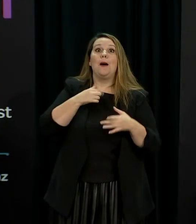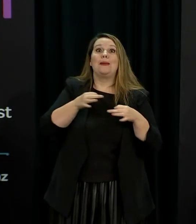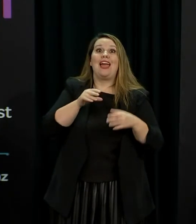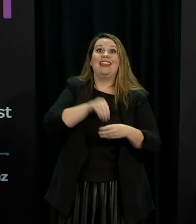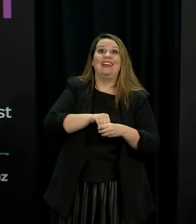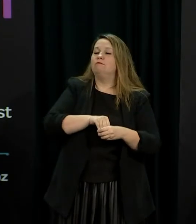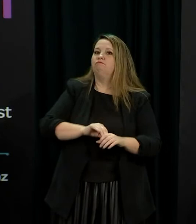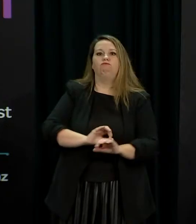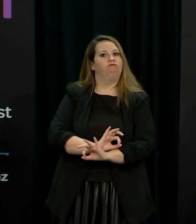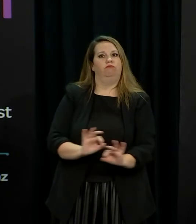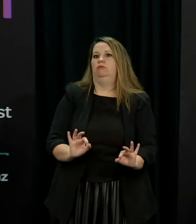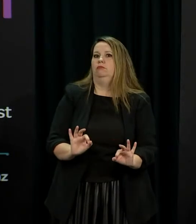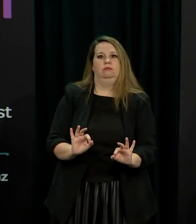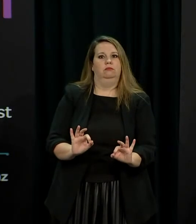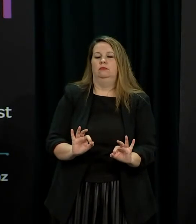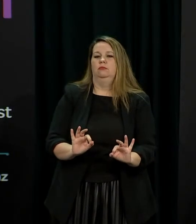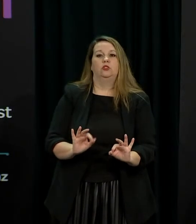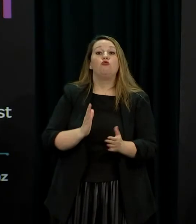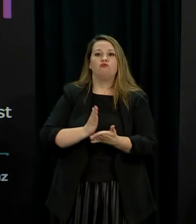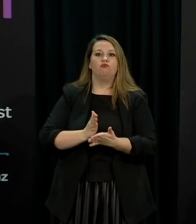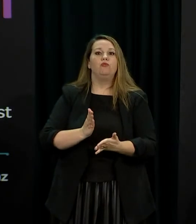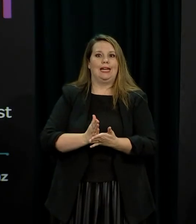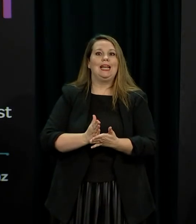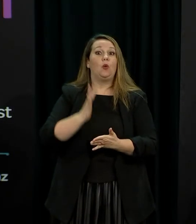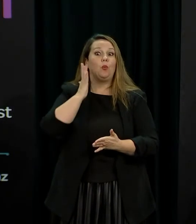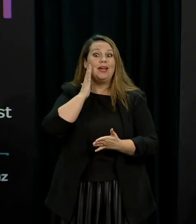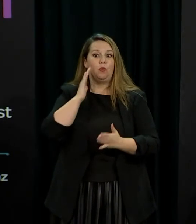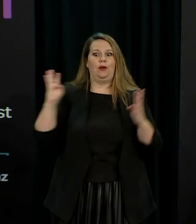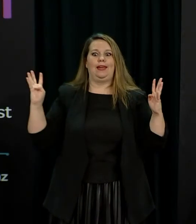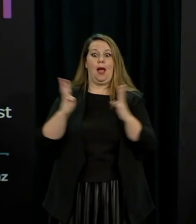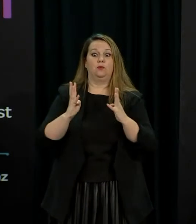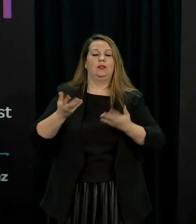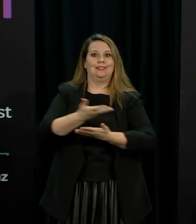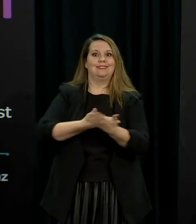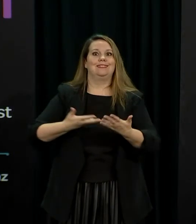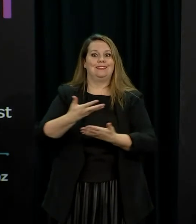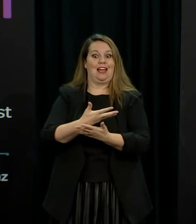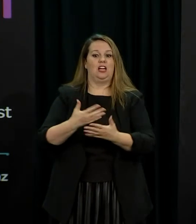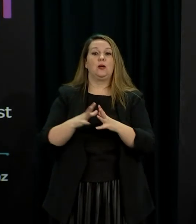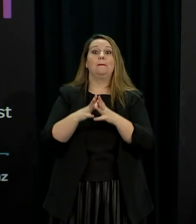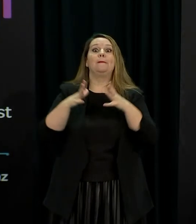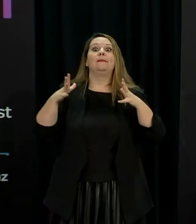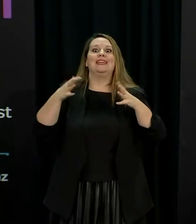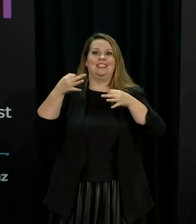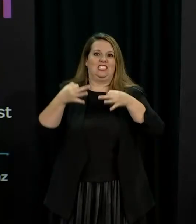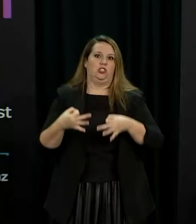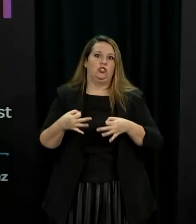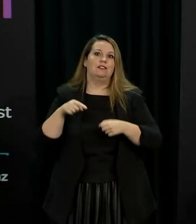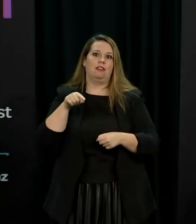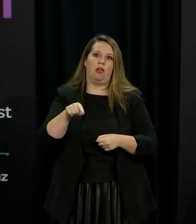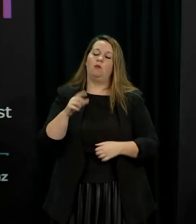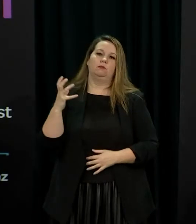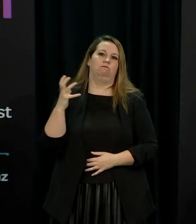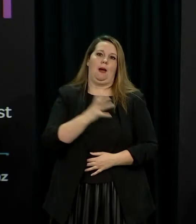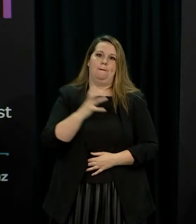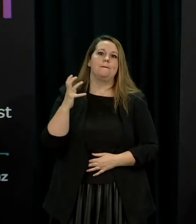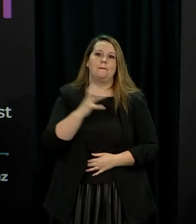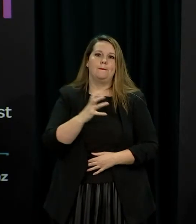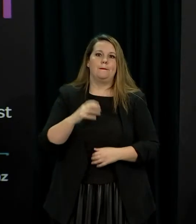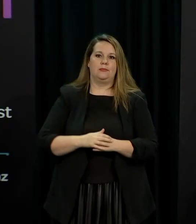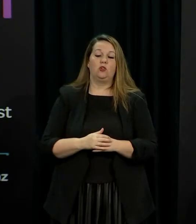was a huge thing, but there were many big and momentous decisions right through the response